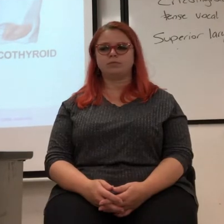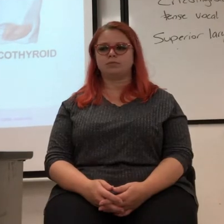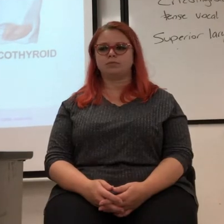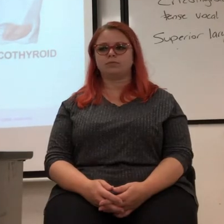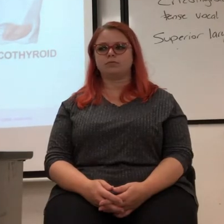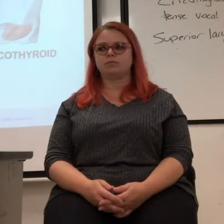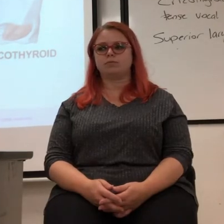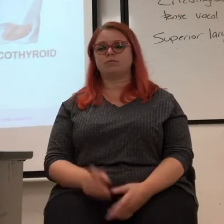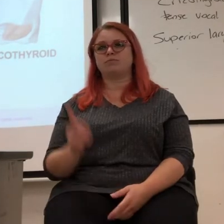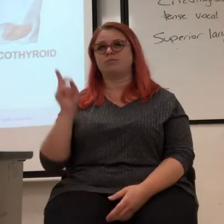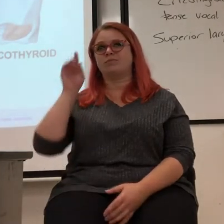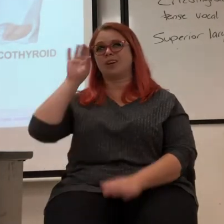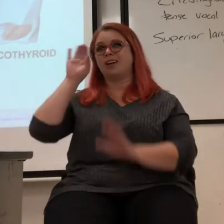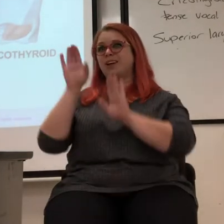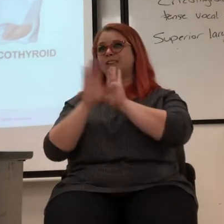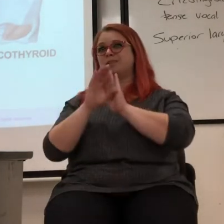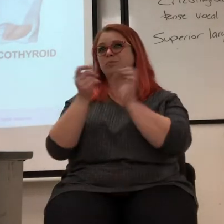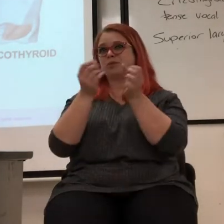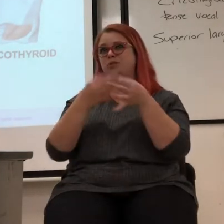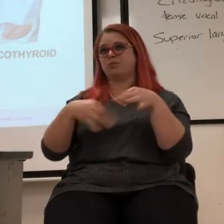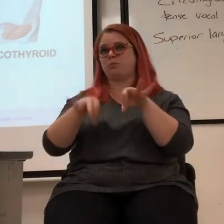Now this picture is important.